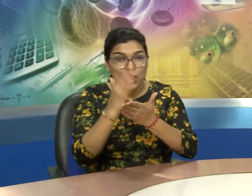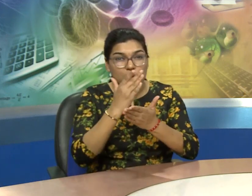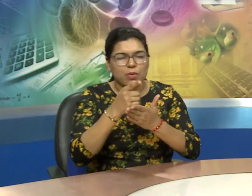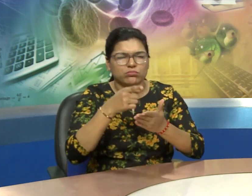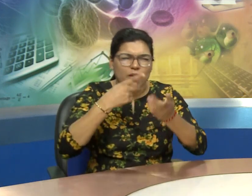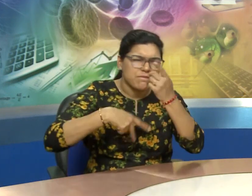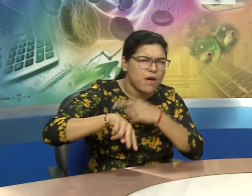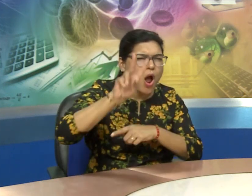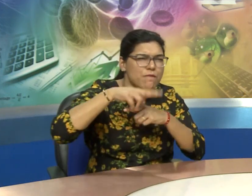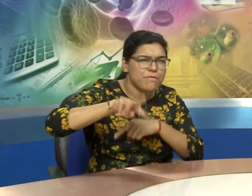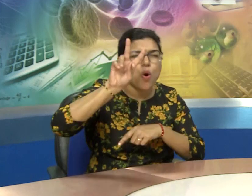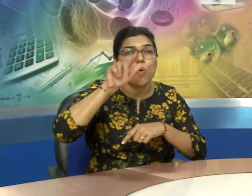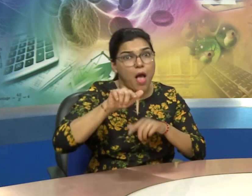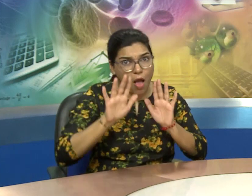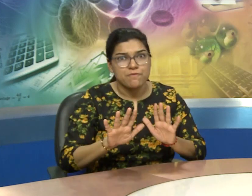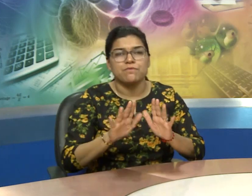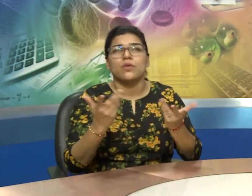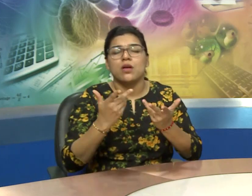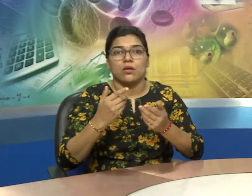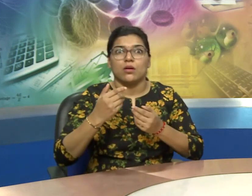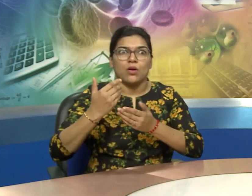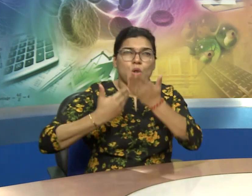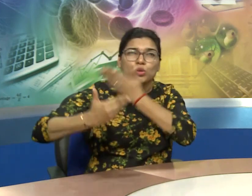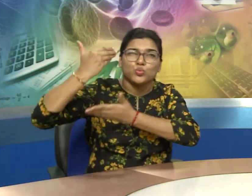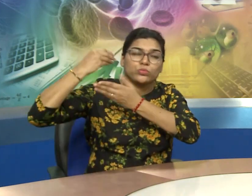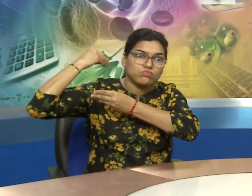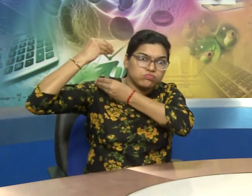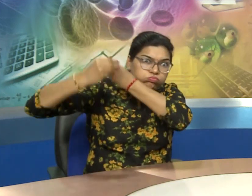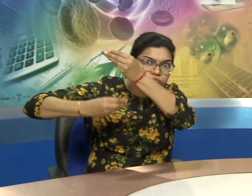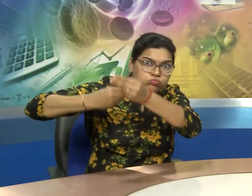the National Library rarely allows